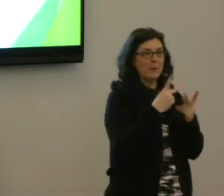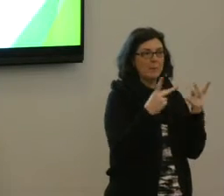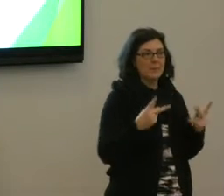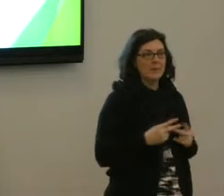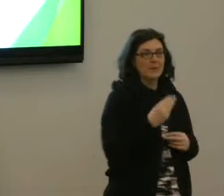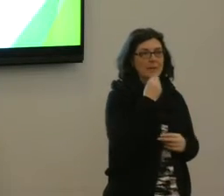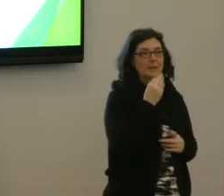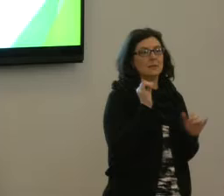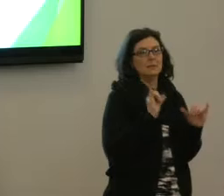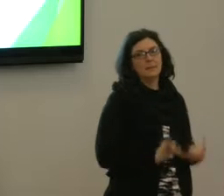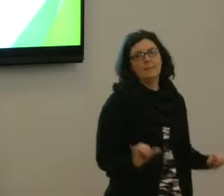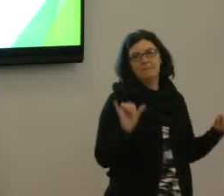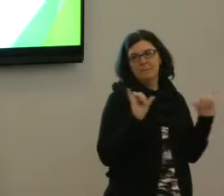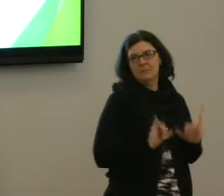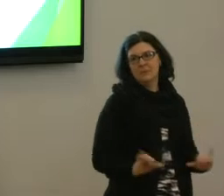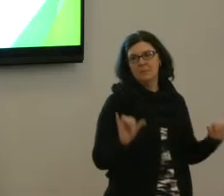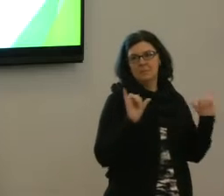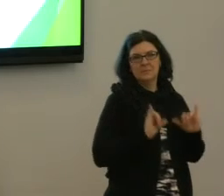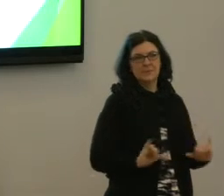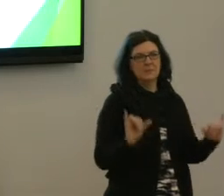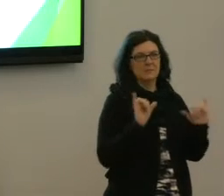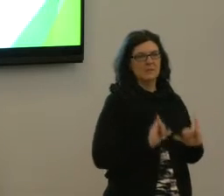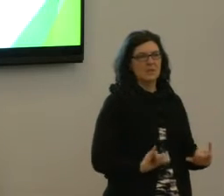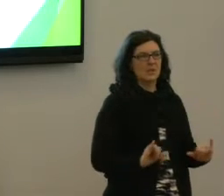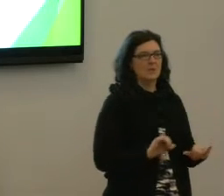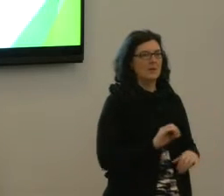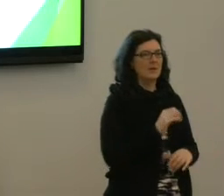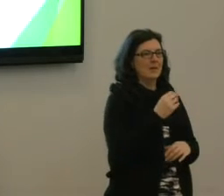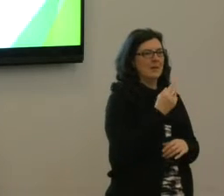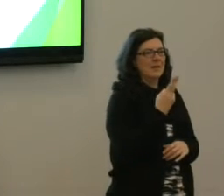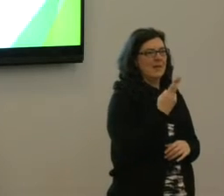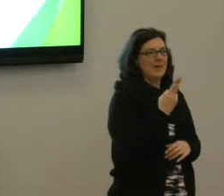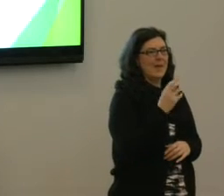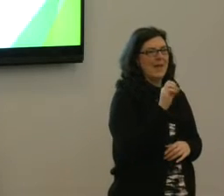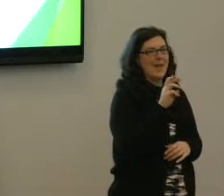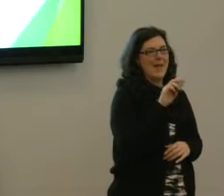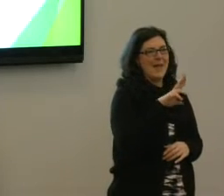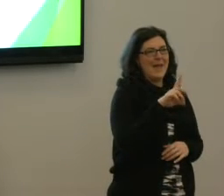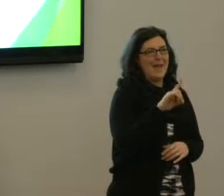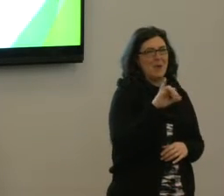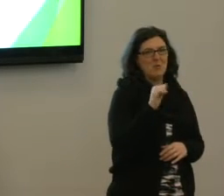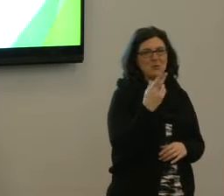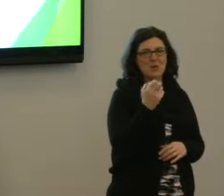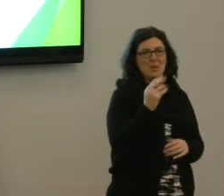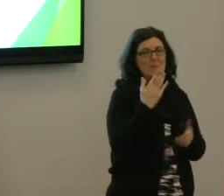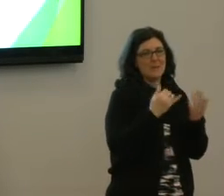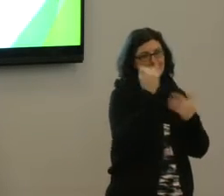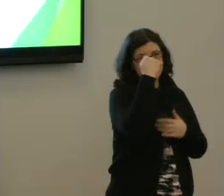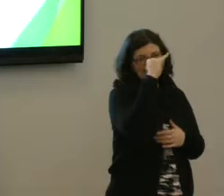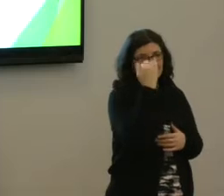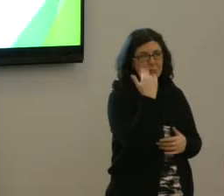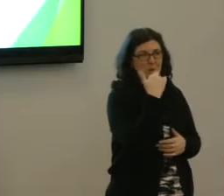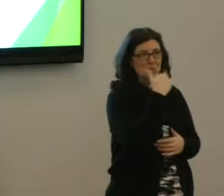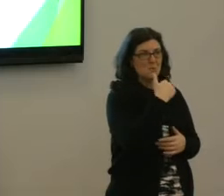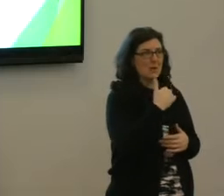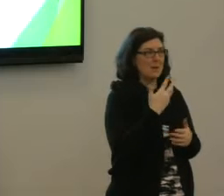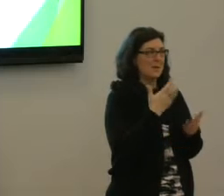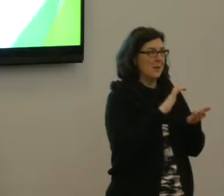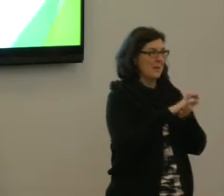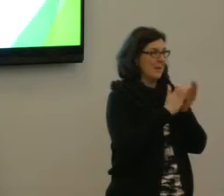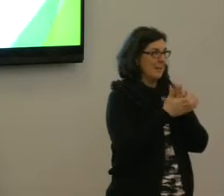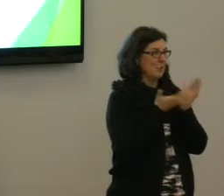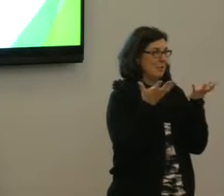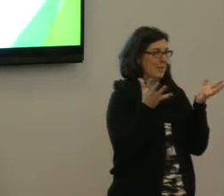you had what most of us had when we were growing up, a Howard Johnson's and maybe an Italian restaurant and hamburger